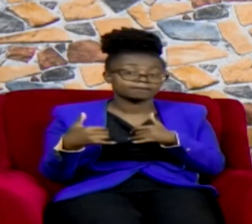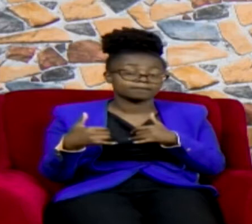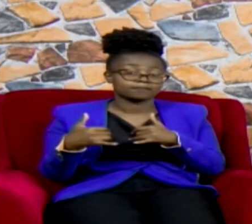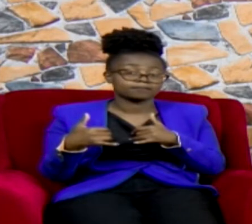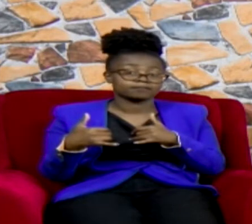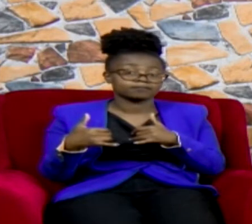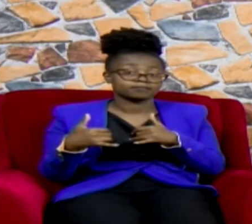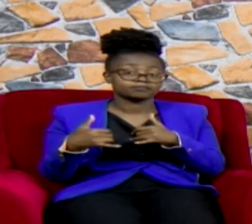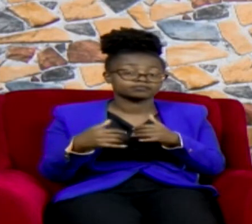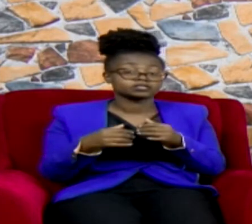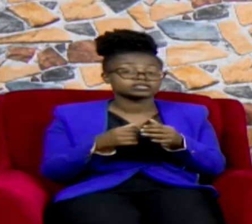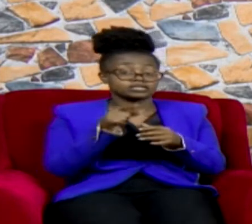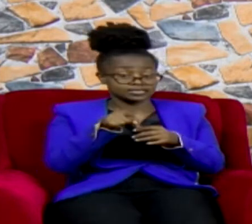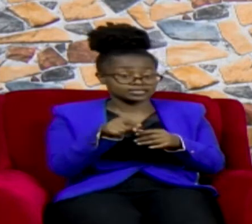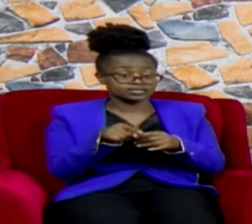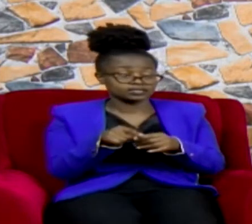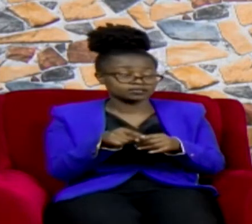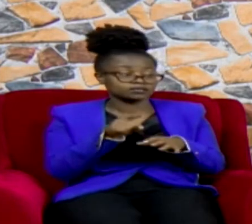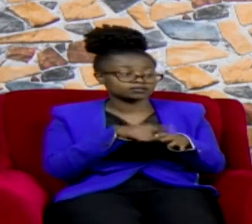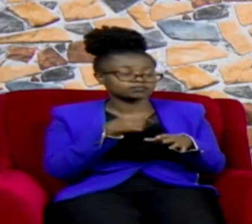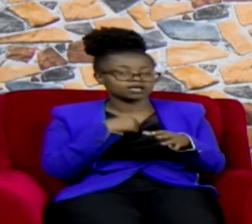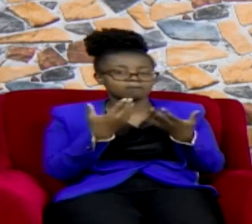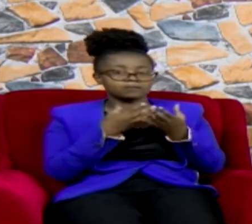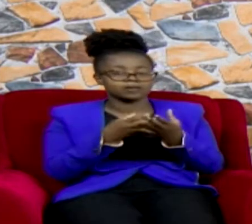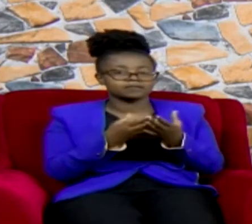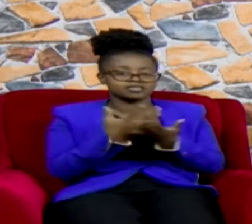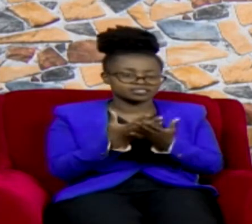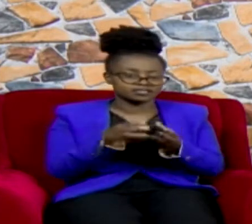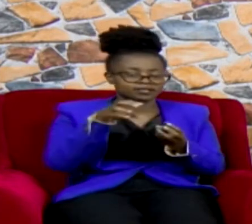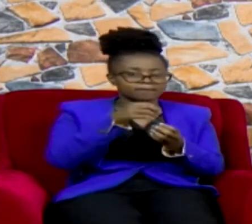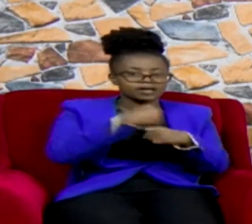play. Okay. Constructive play is when they have blocks and they put them